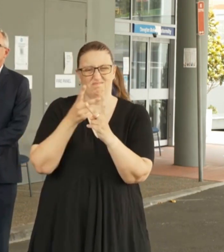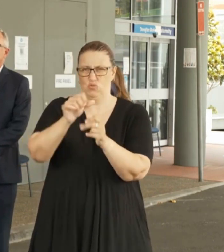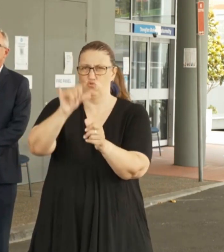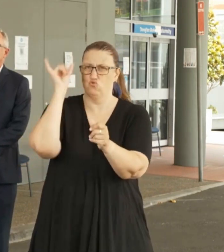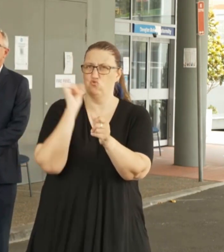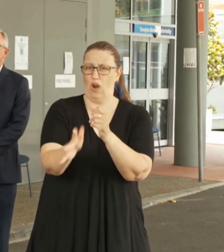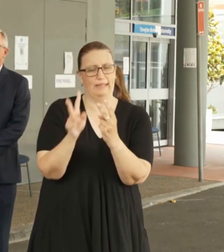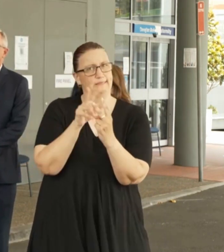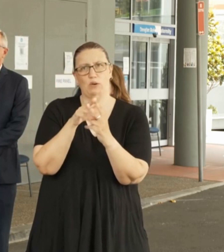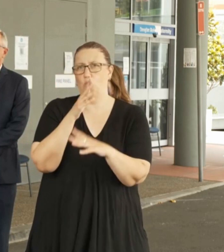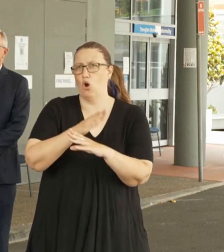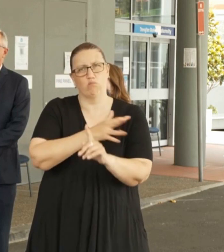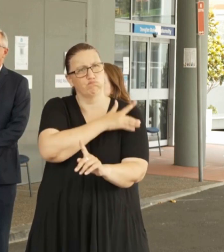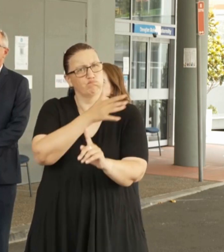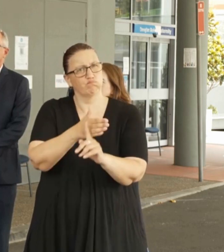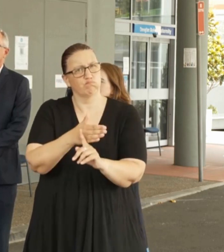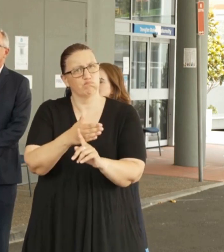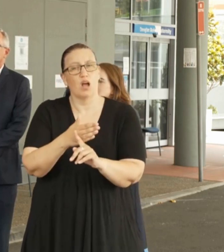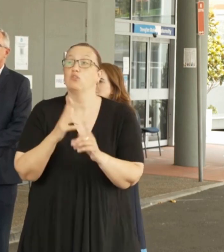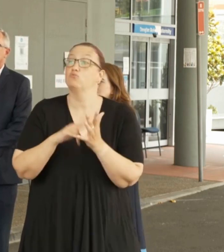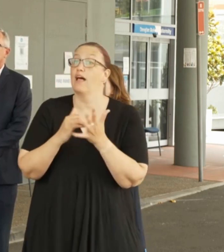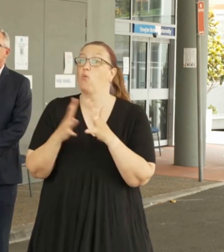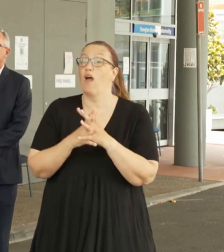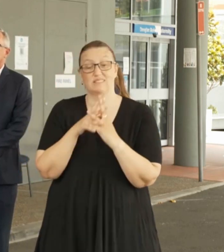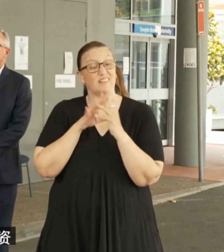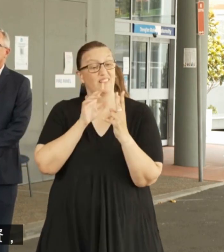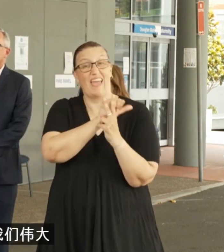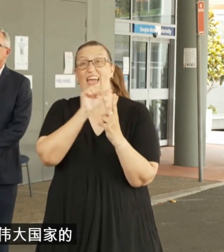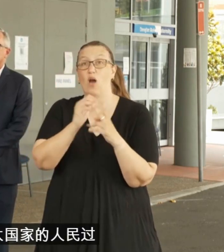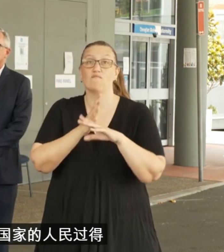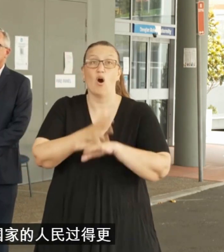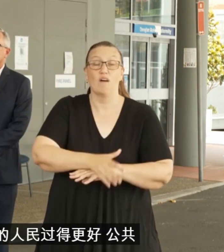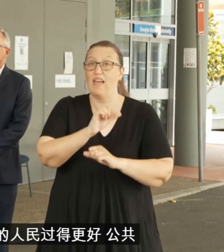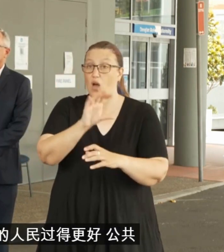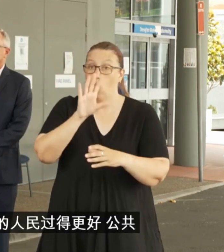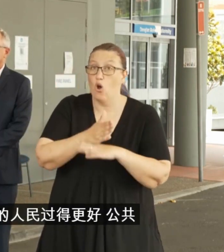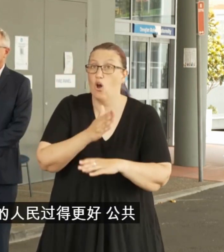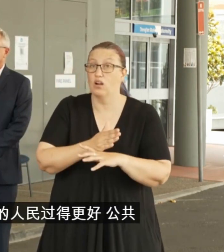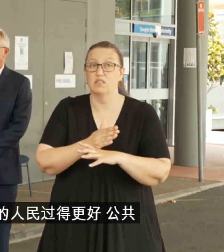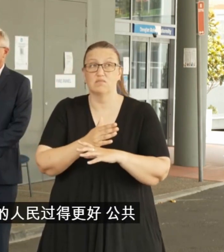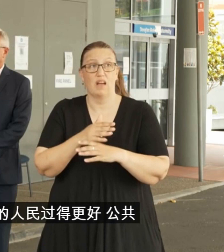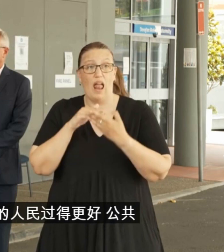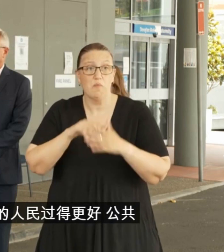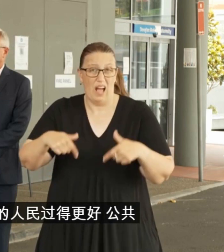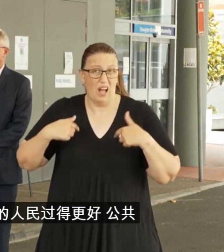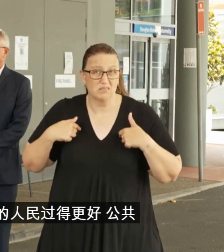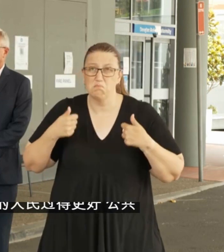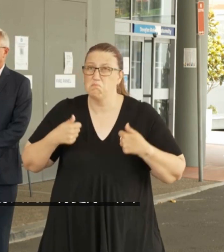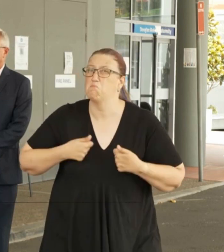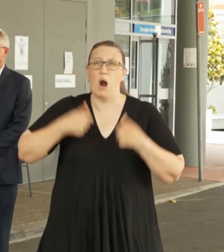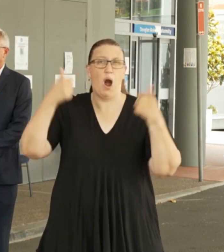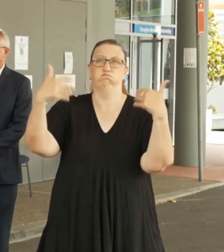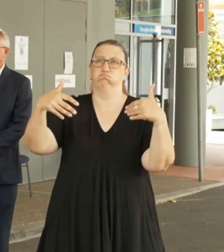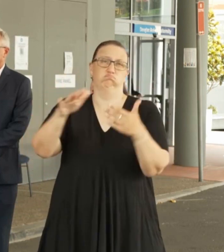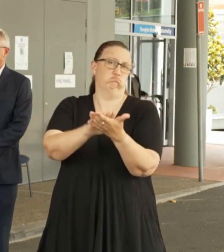of our great state are better off as a result of the investment that they've made in public service. Public service is challenging,